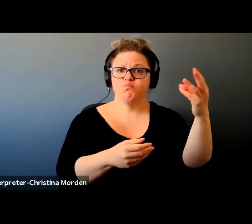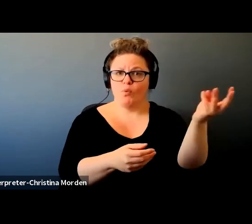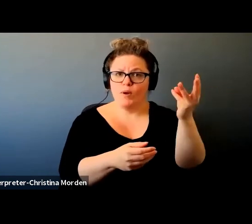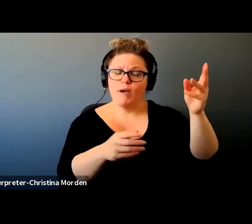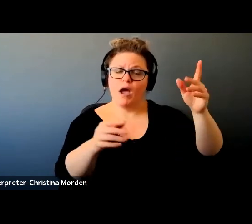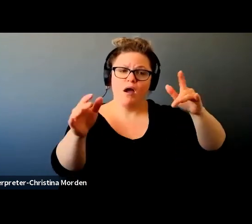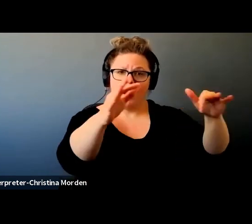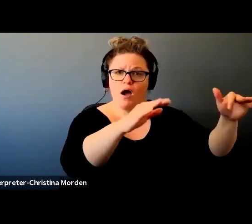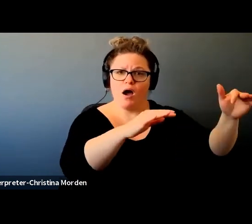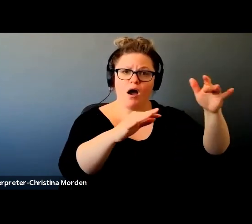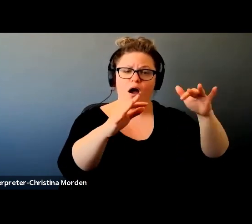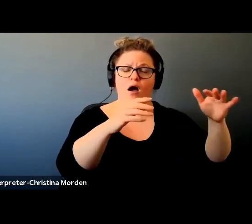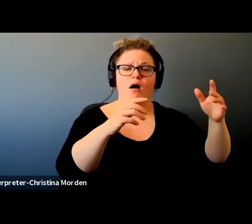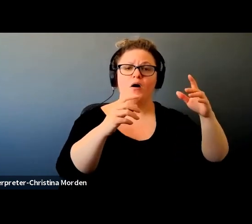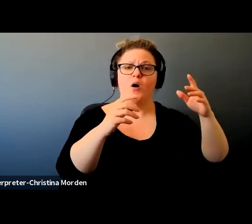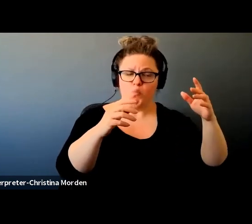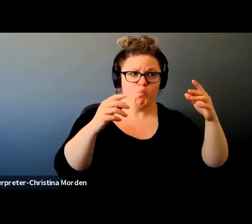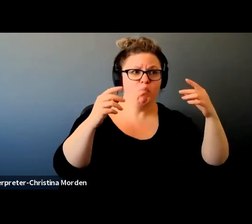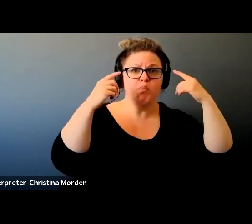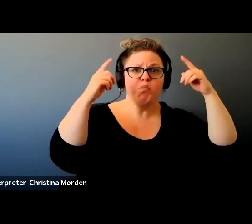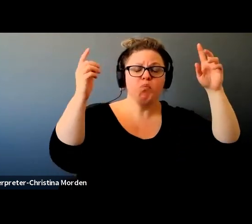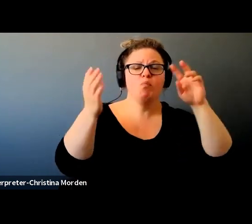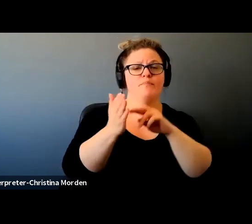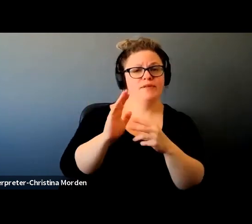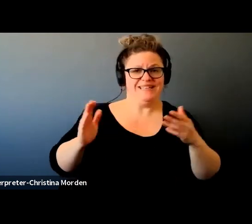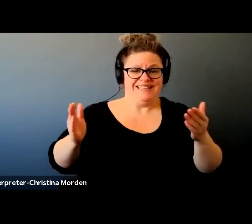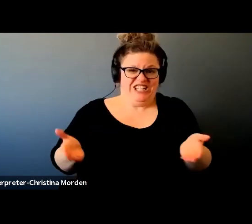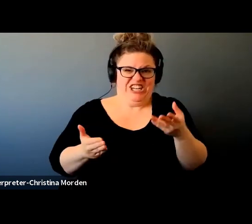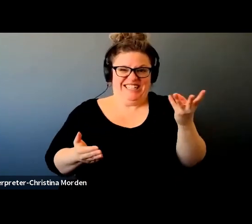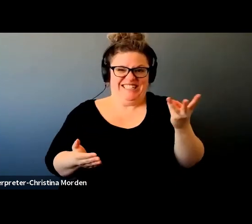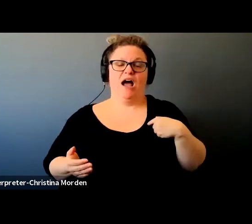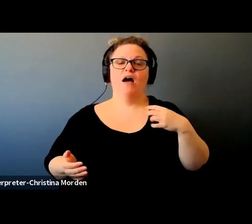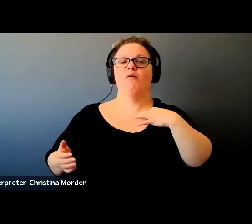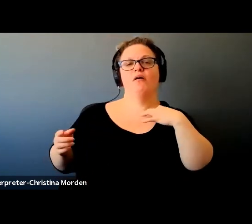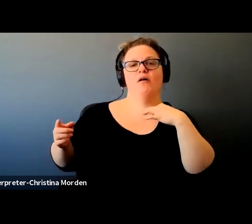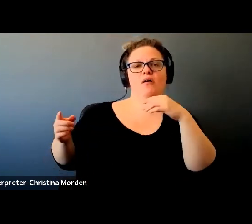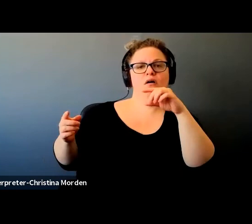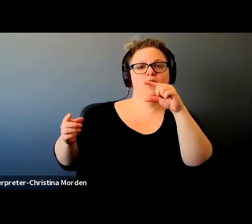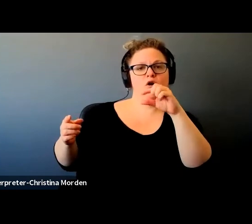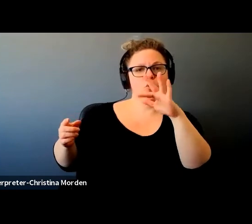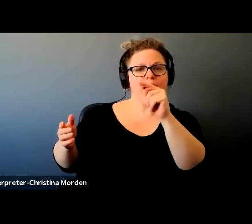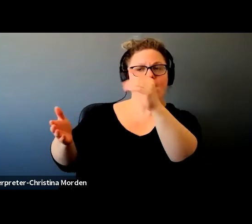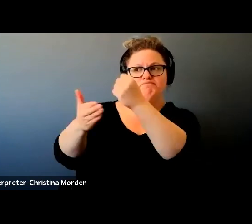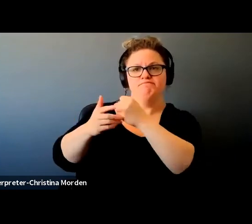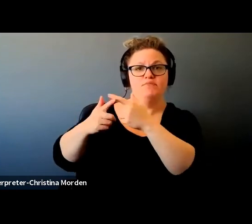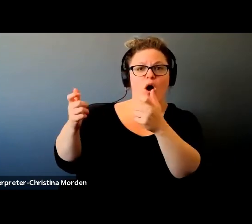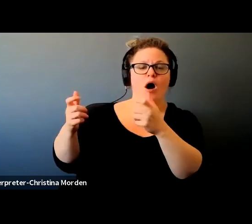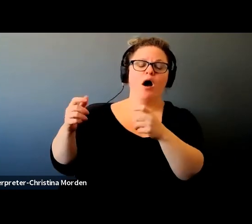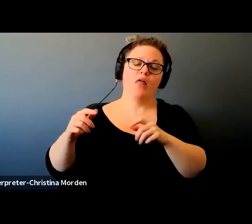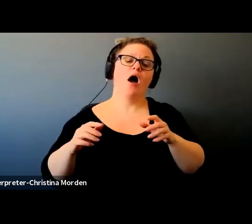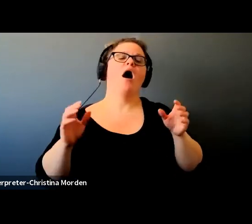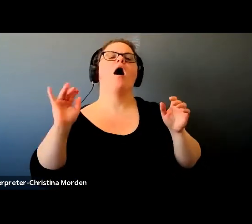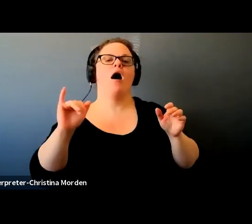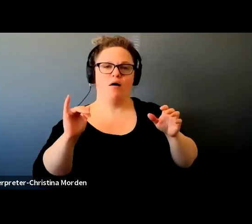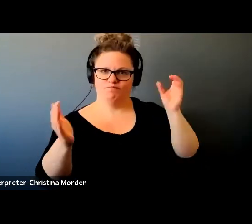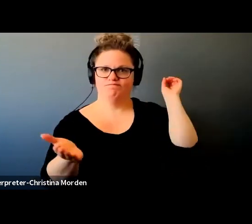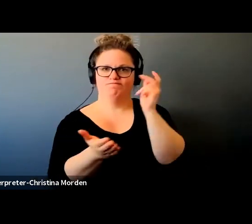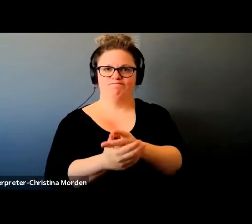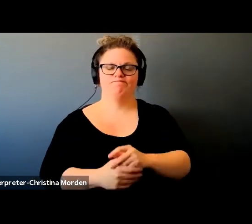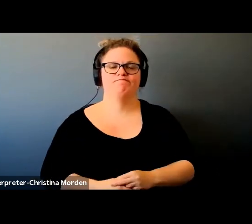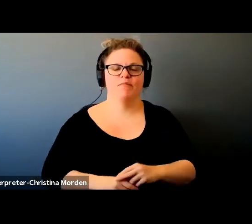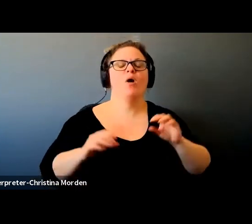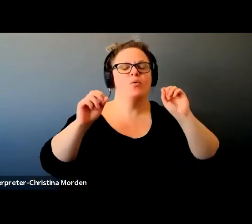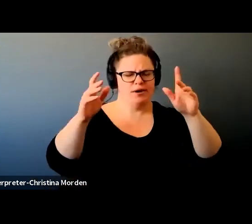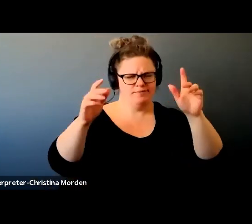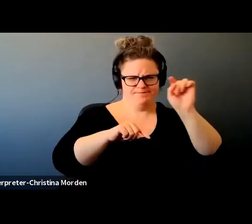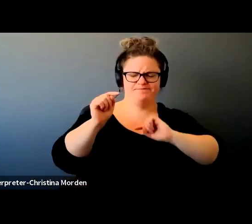by granting agencies, and I was able to get more money to fund myself. So then we go next. So you've done this assessment. What